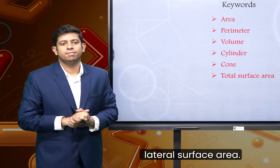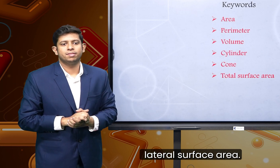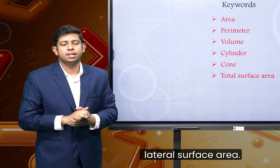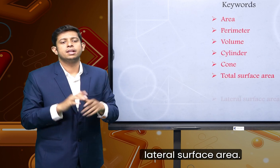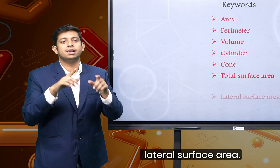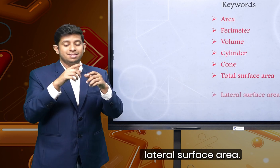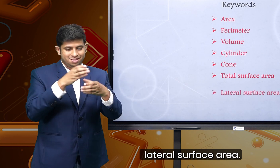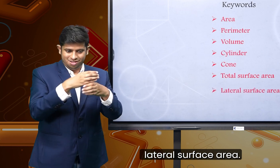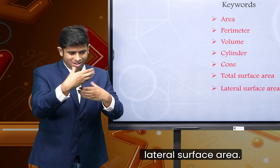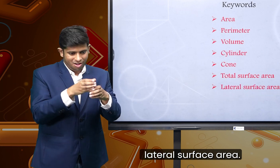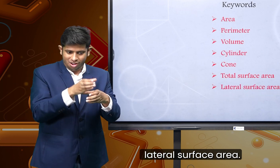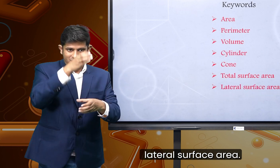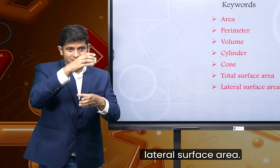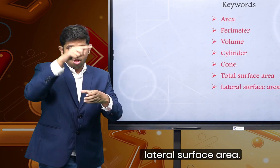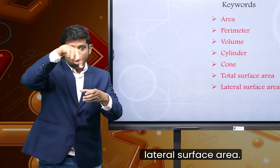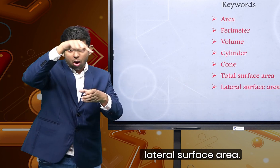lateral surface area.